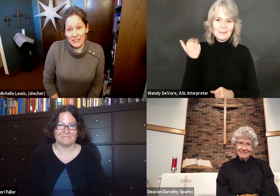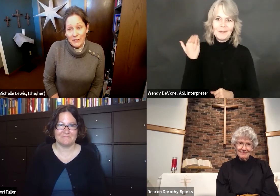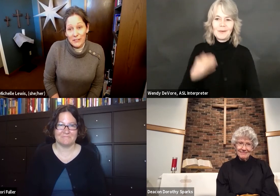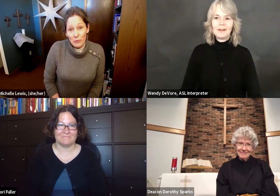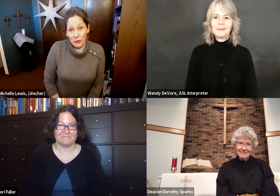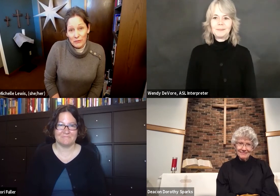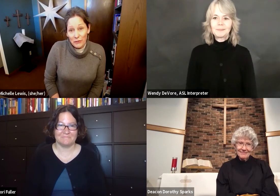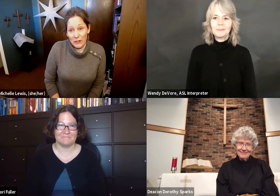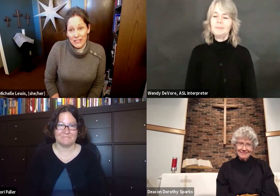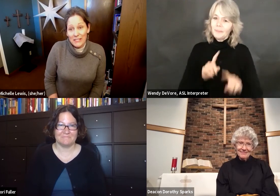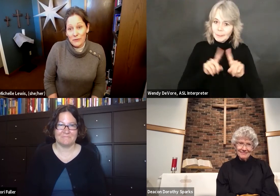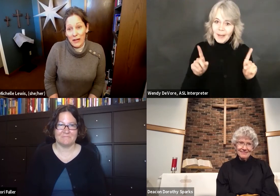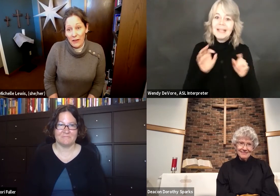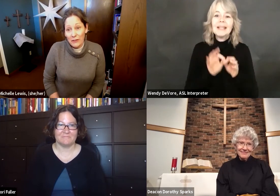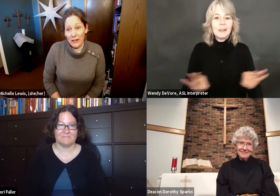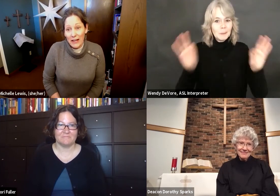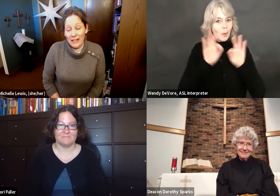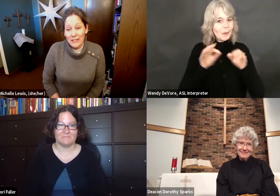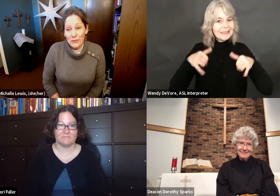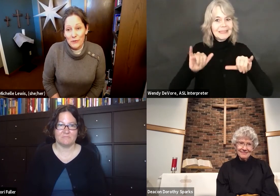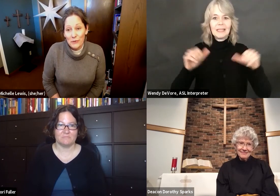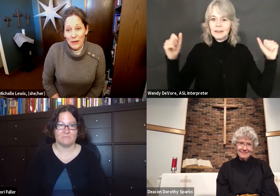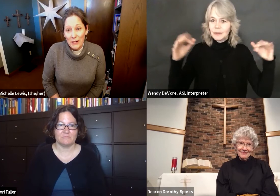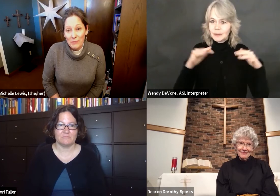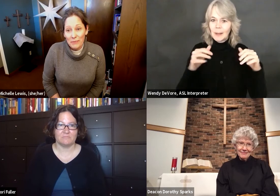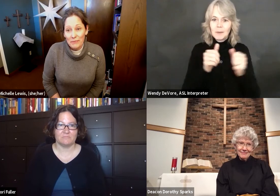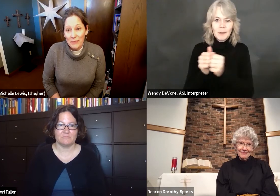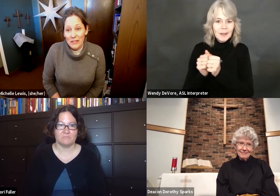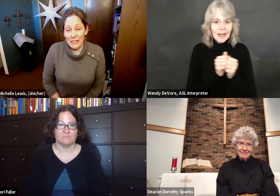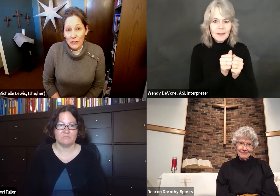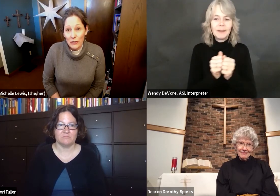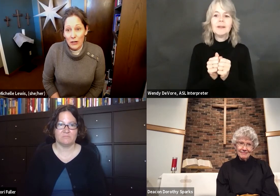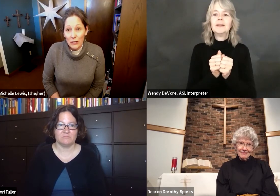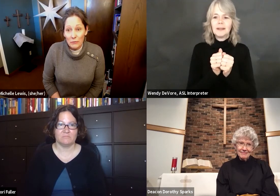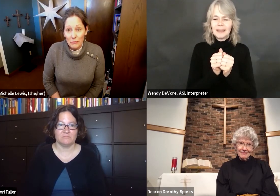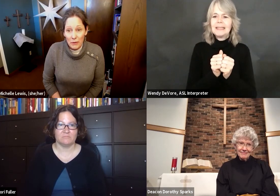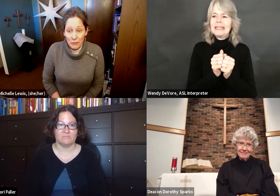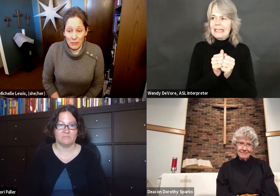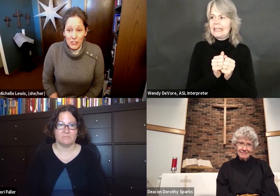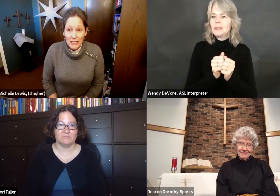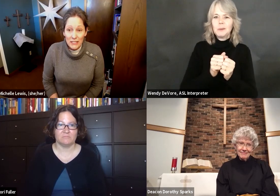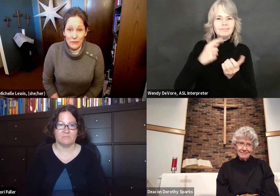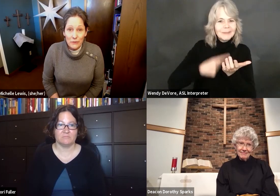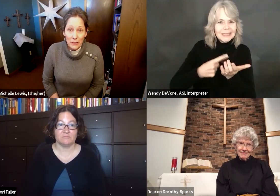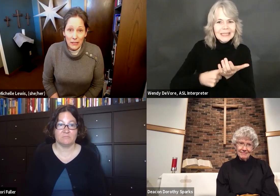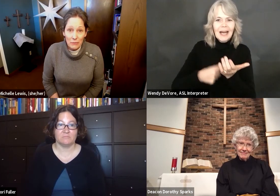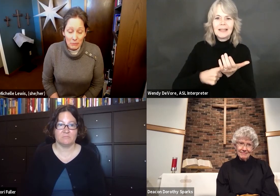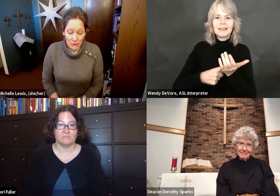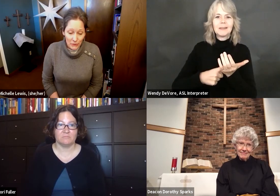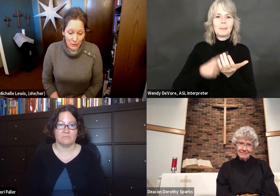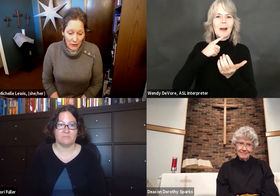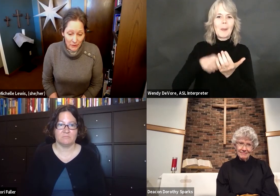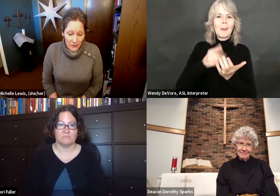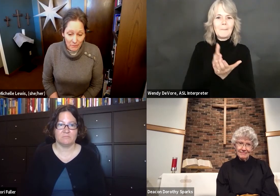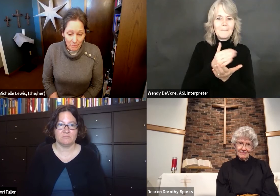it still is important for us to gather and to consider our budget and to elect people